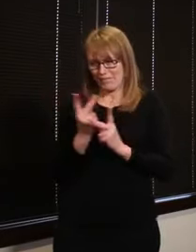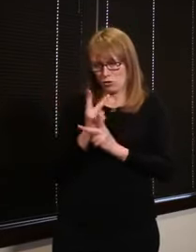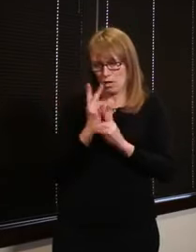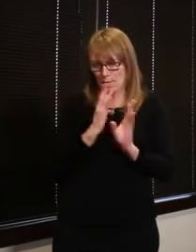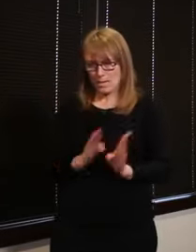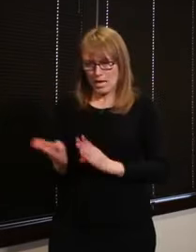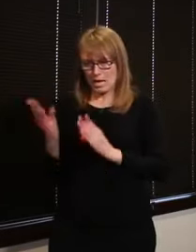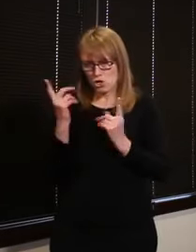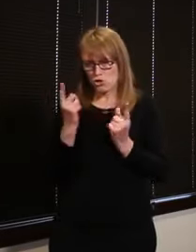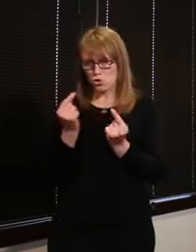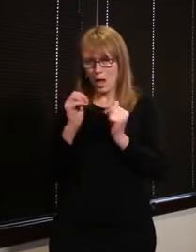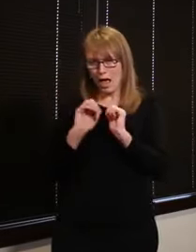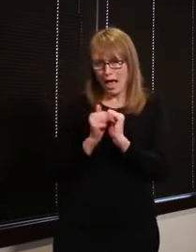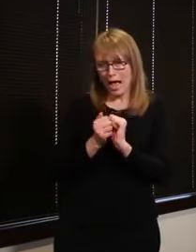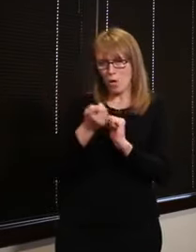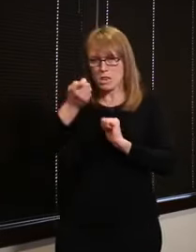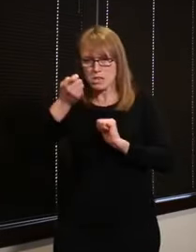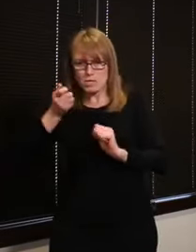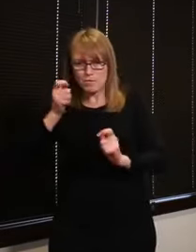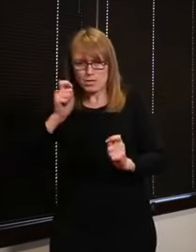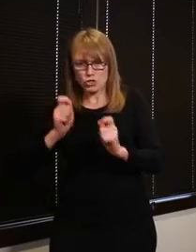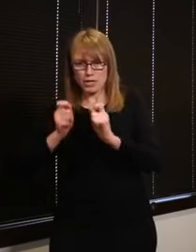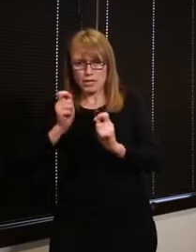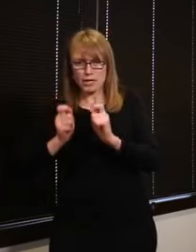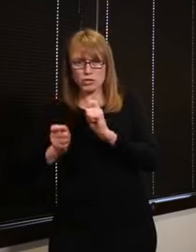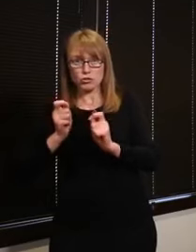unintended consequences from moving too fast.